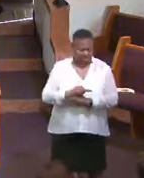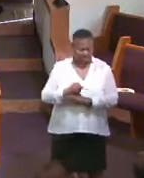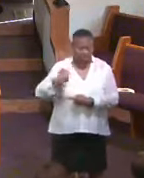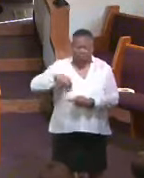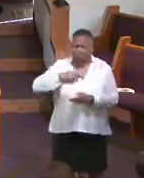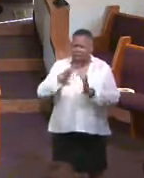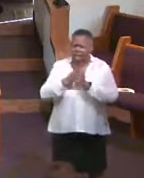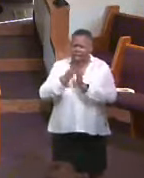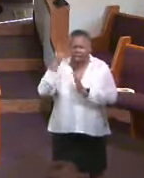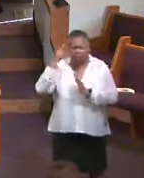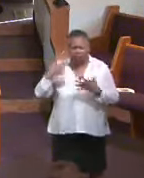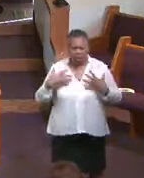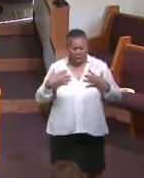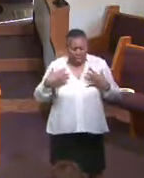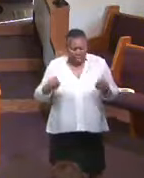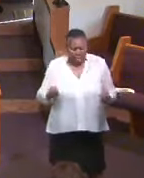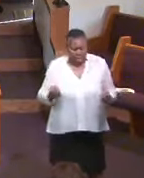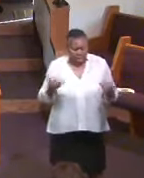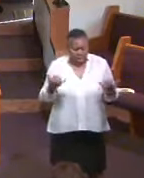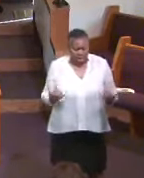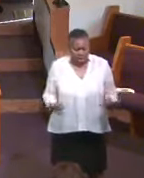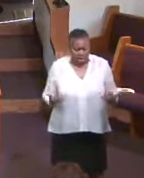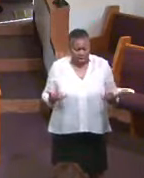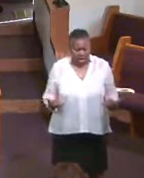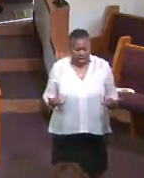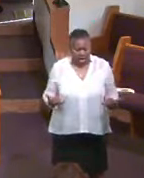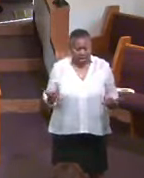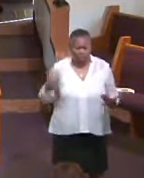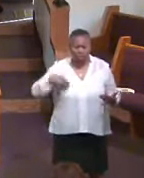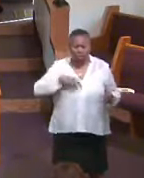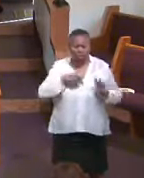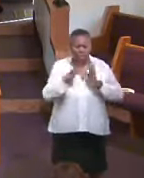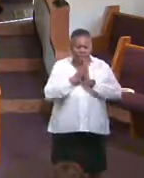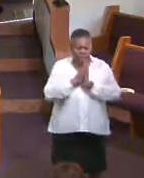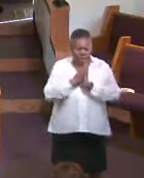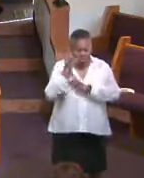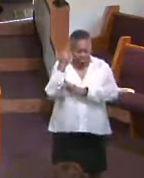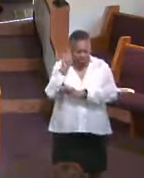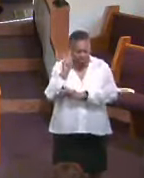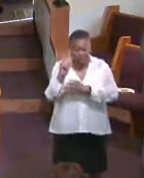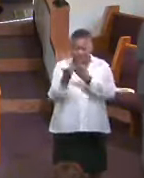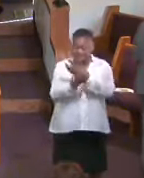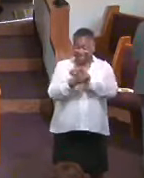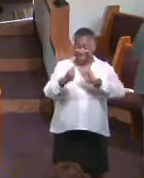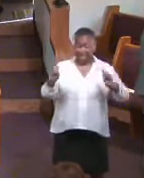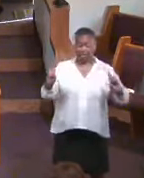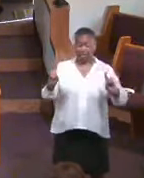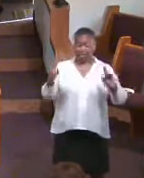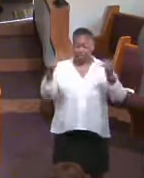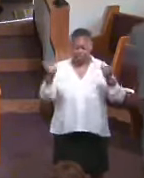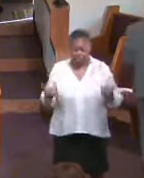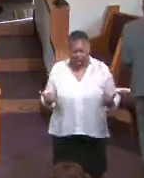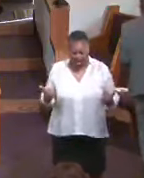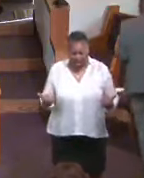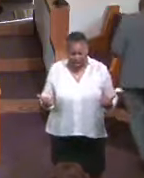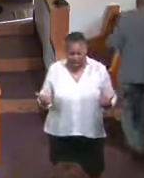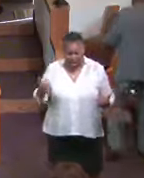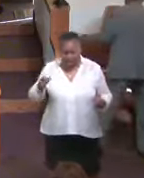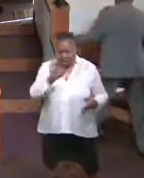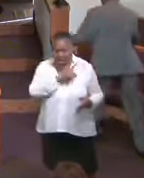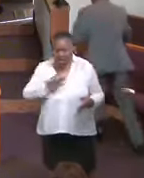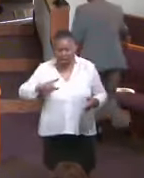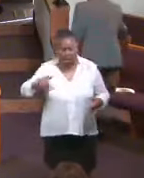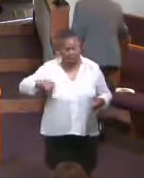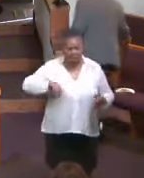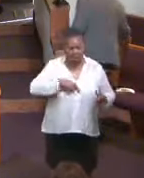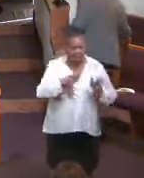Father, we ask for healing right now. Lord, we ask for deliverance right now. Lord, we ask